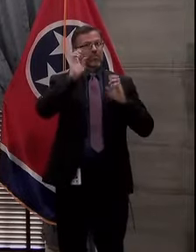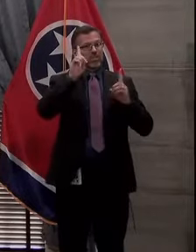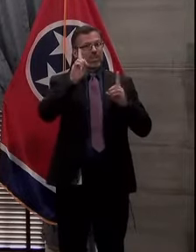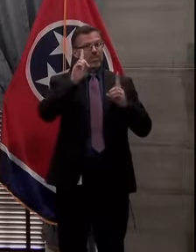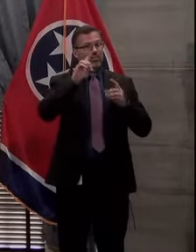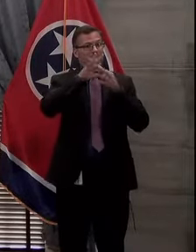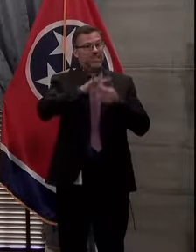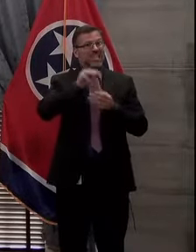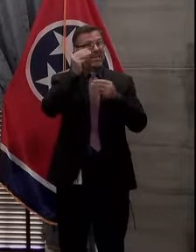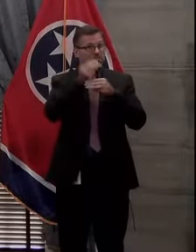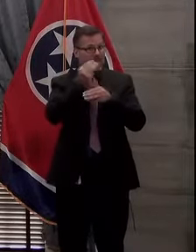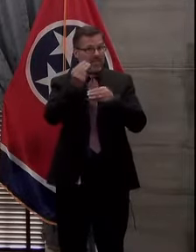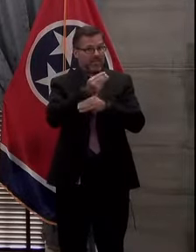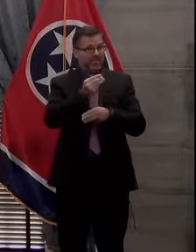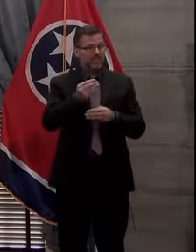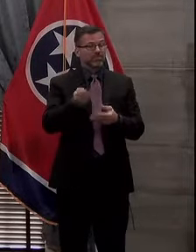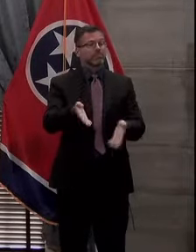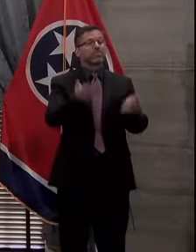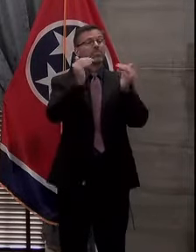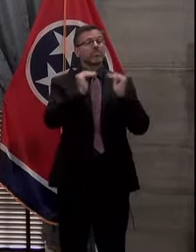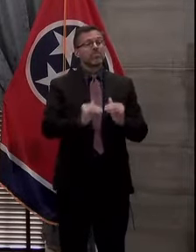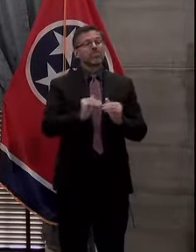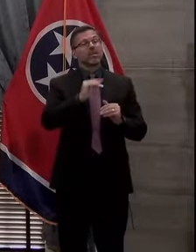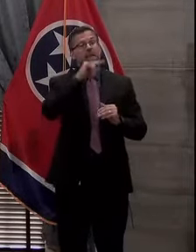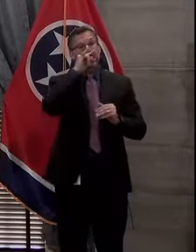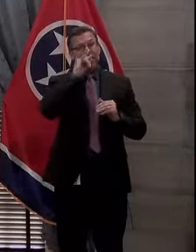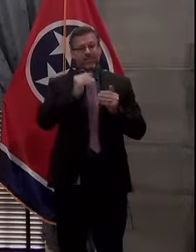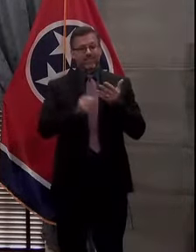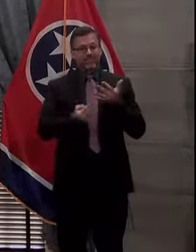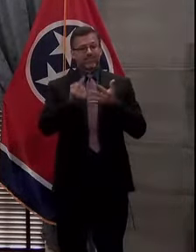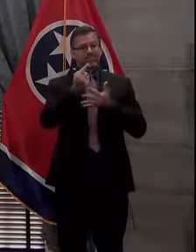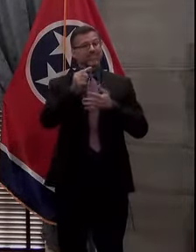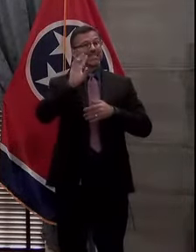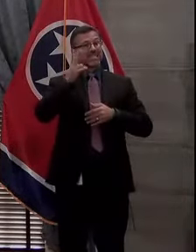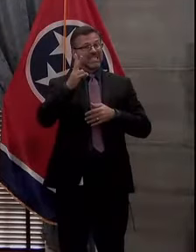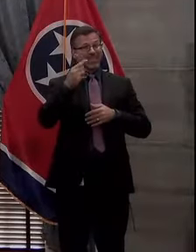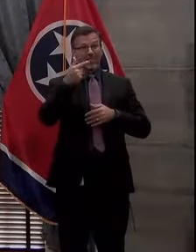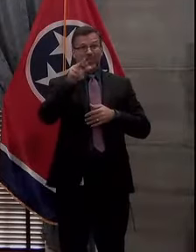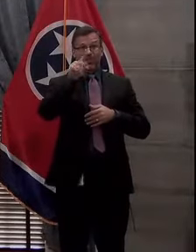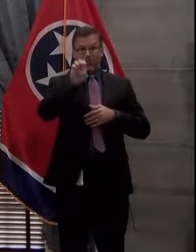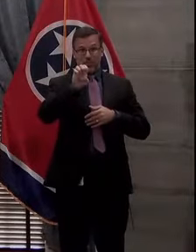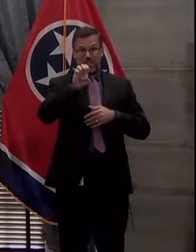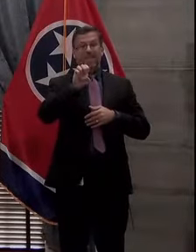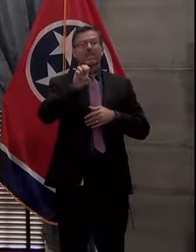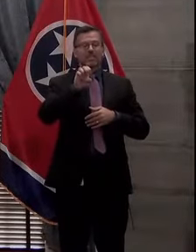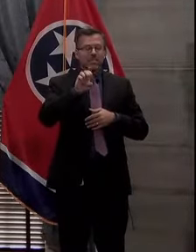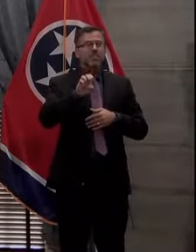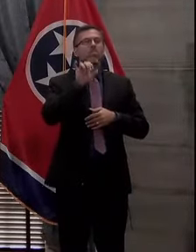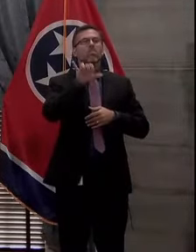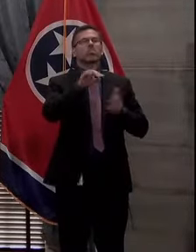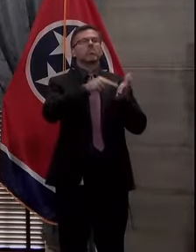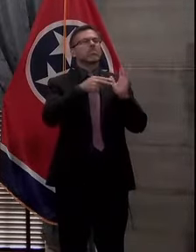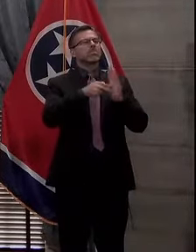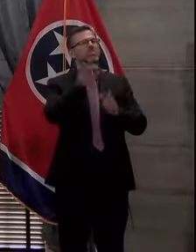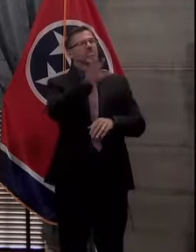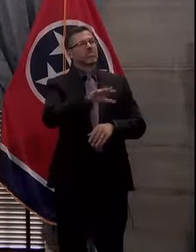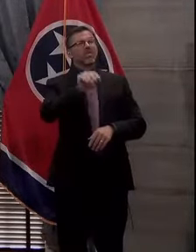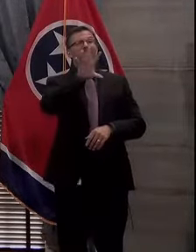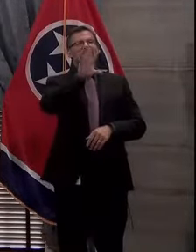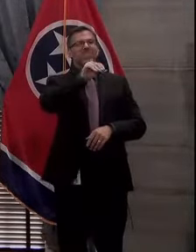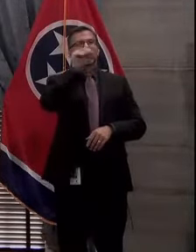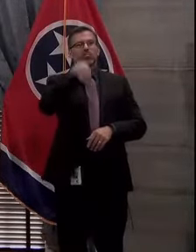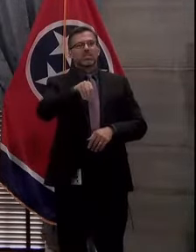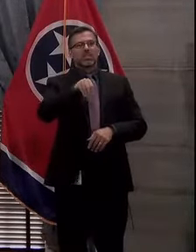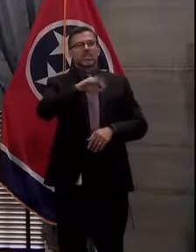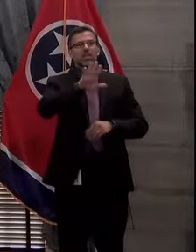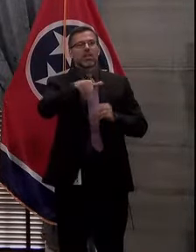math. By the time kids are in the seventh grade, that loss equates to almost 50% of the